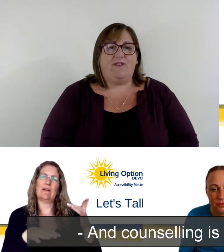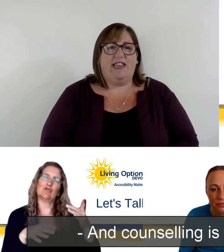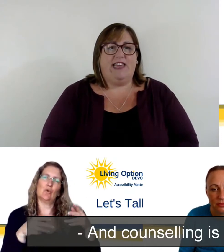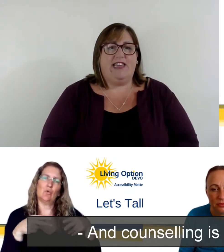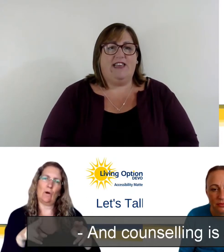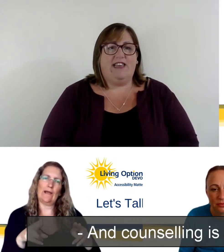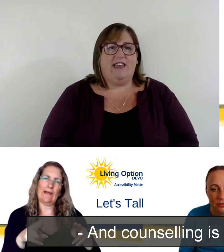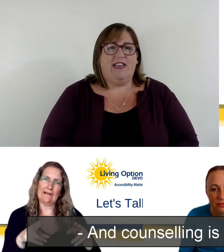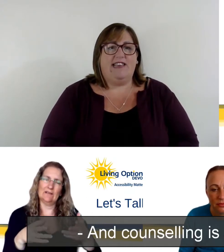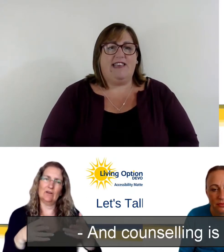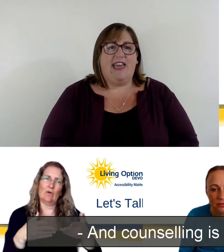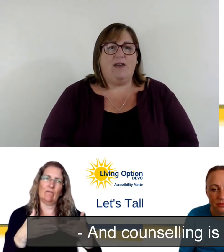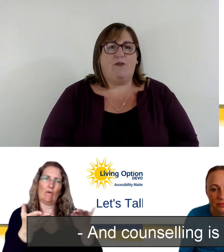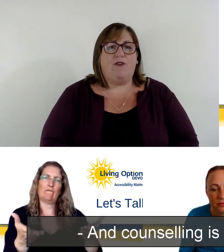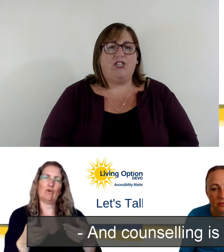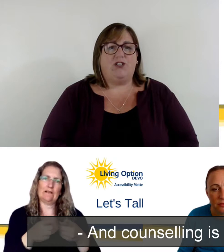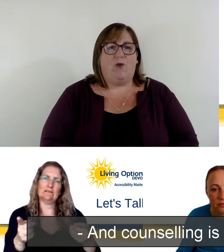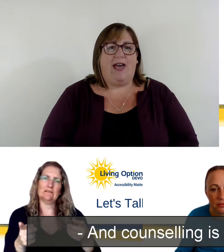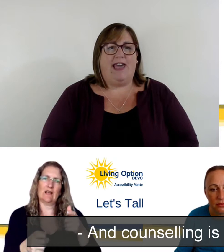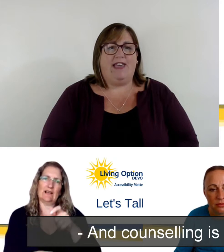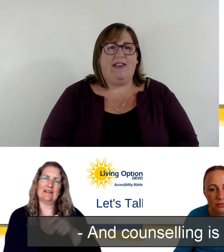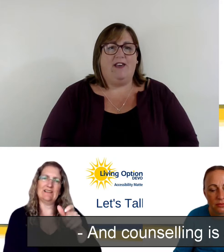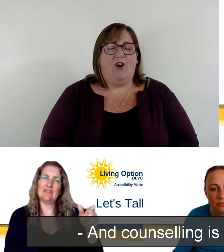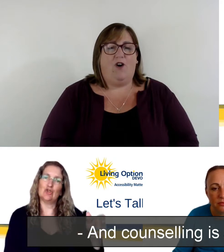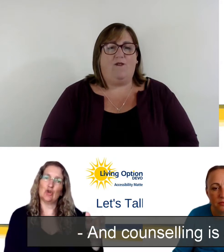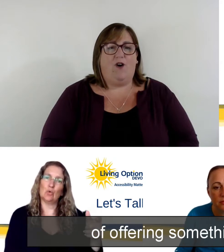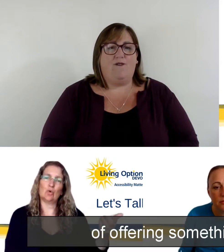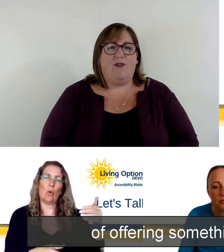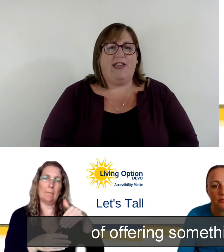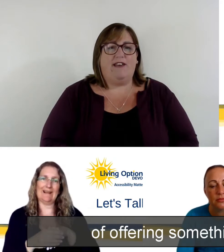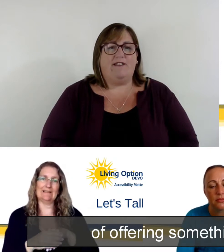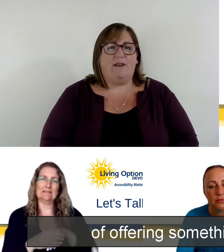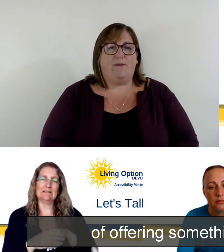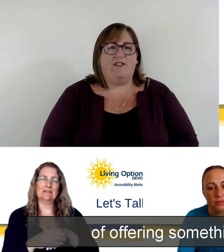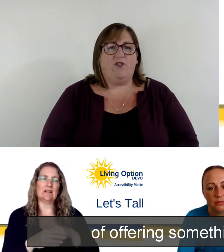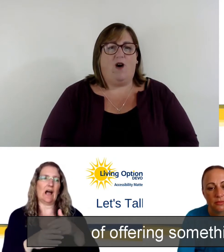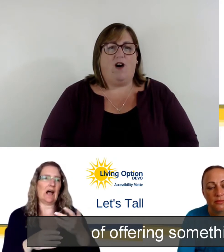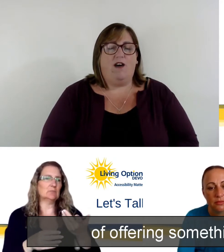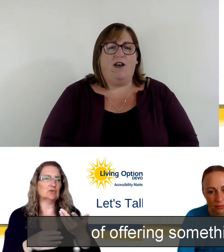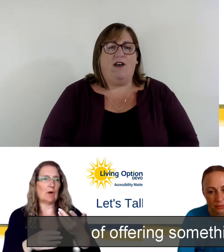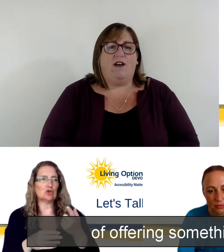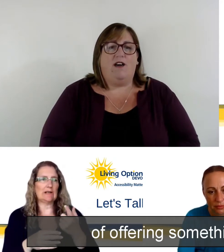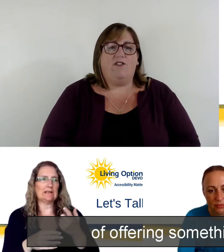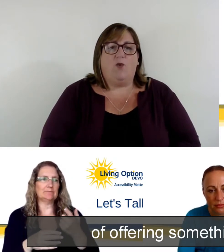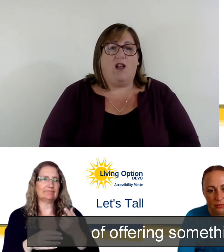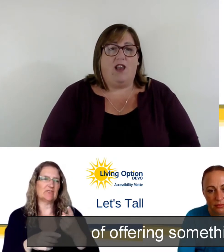And counselling is a professional way of offering something to our